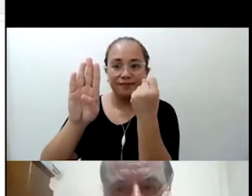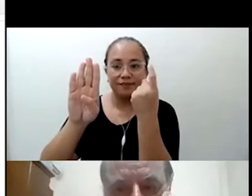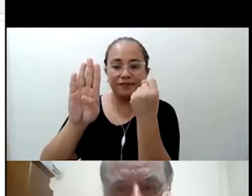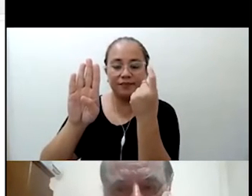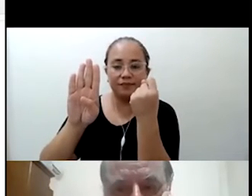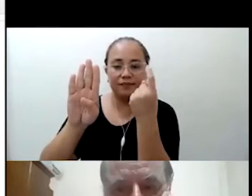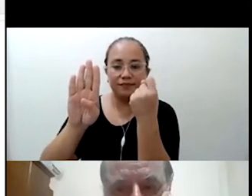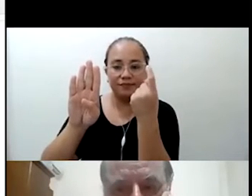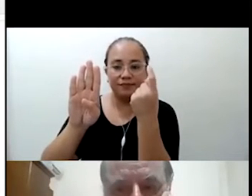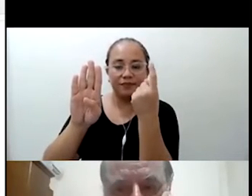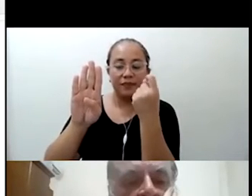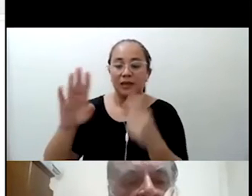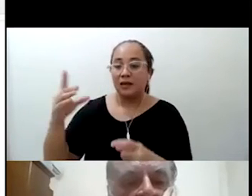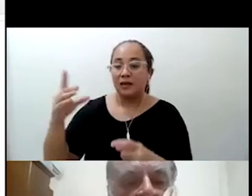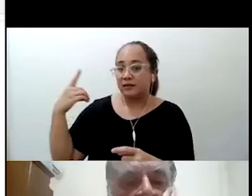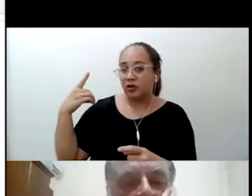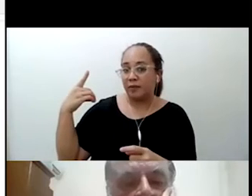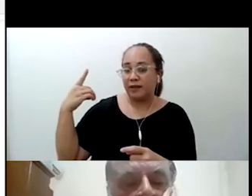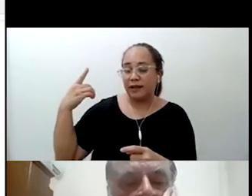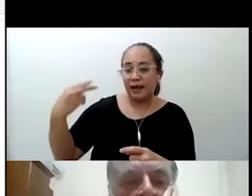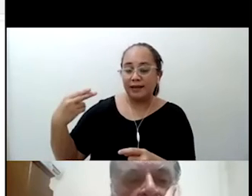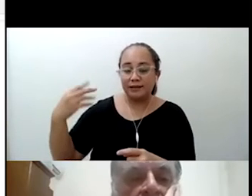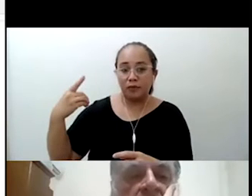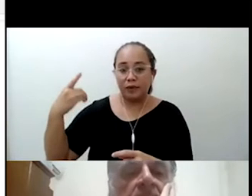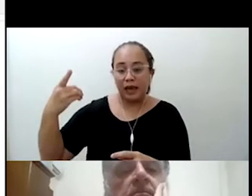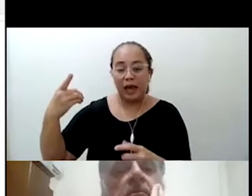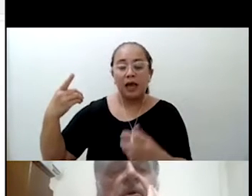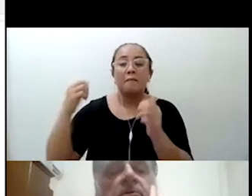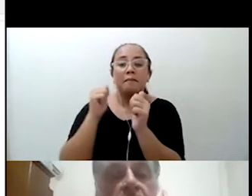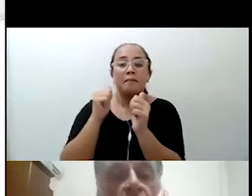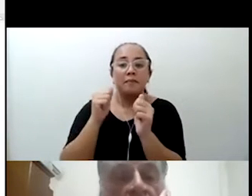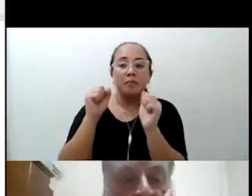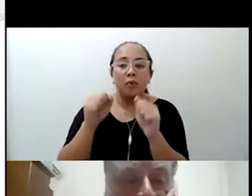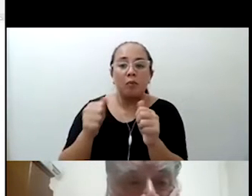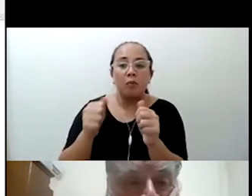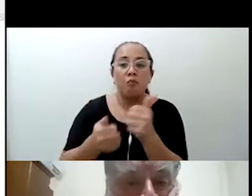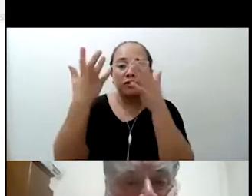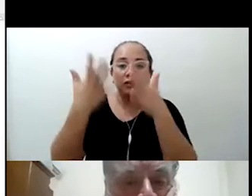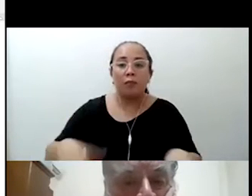So the dominant hand or the dominant side is going to be the most important.